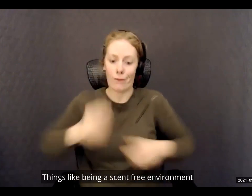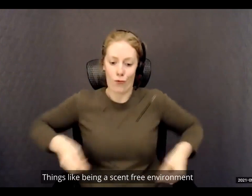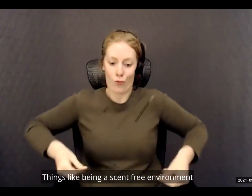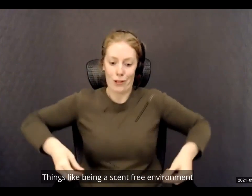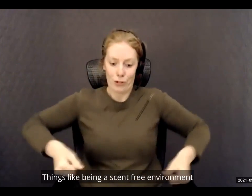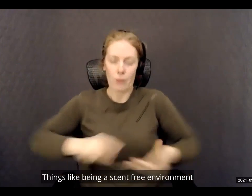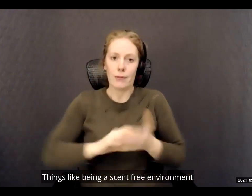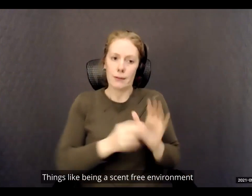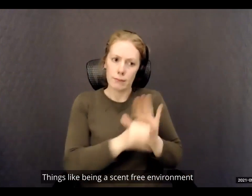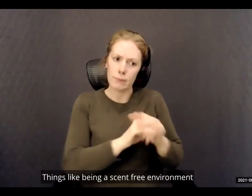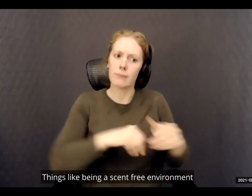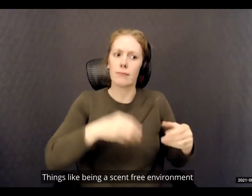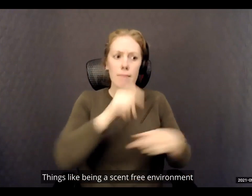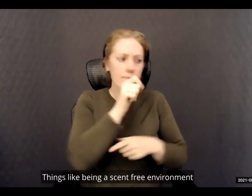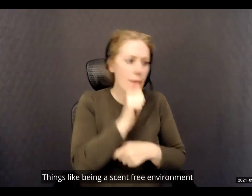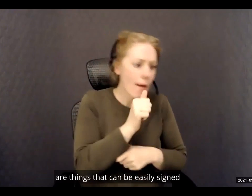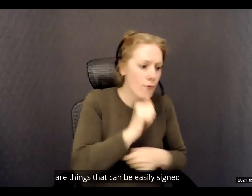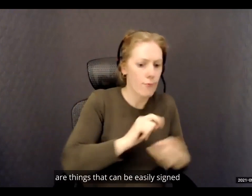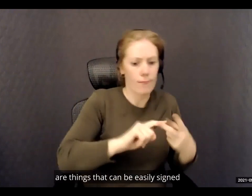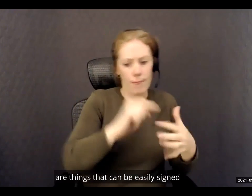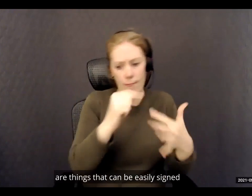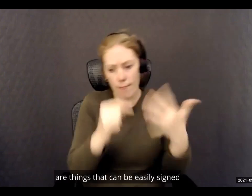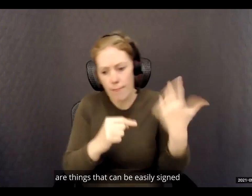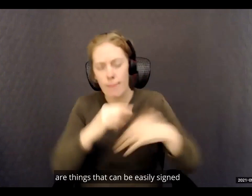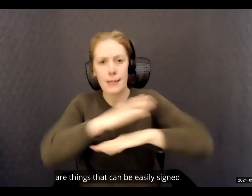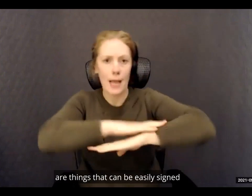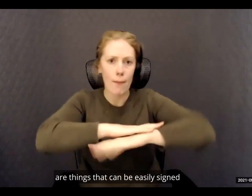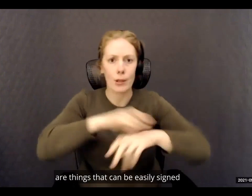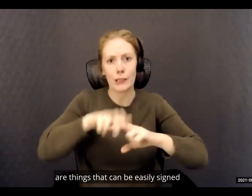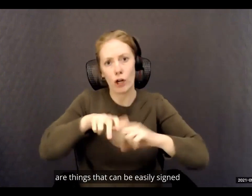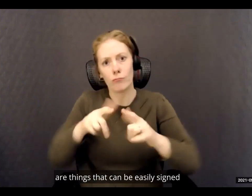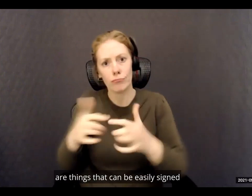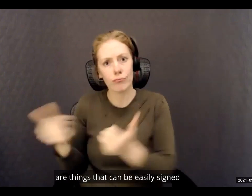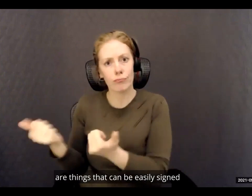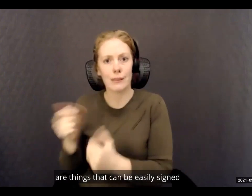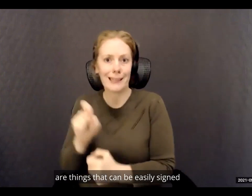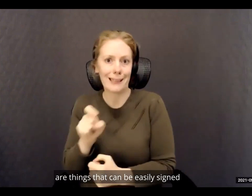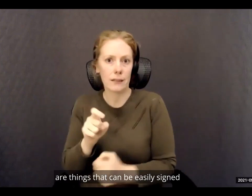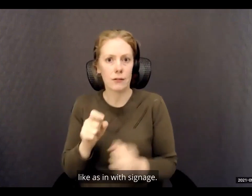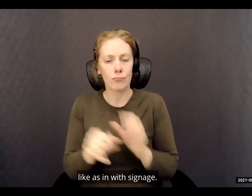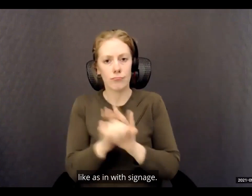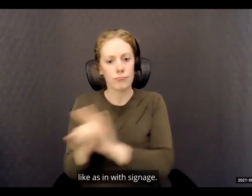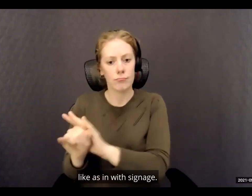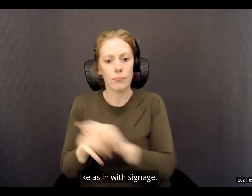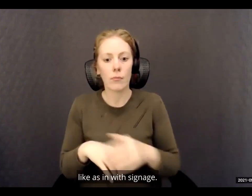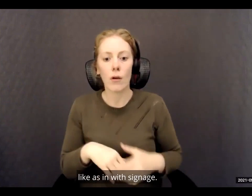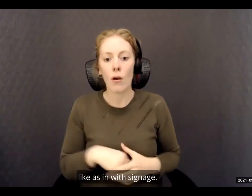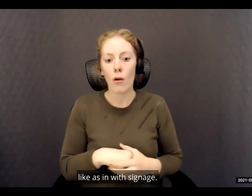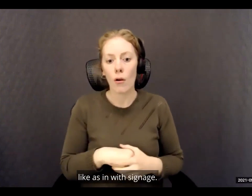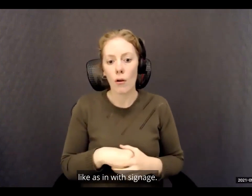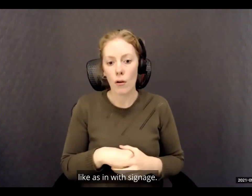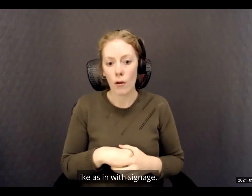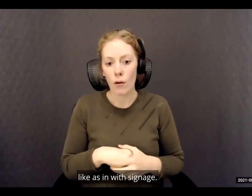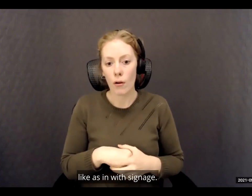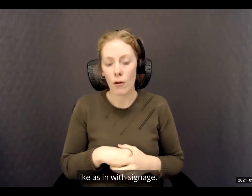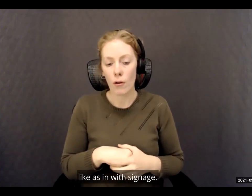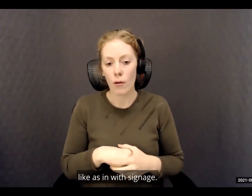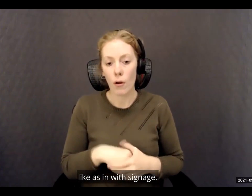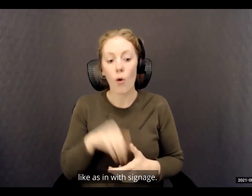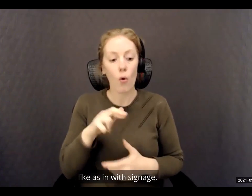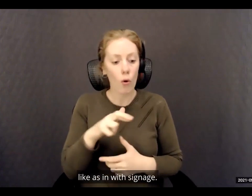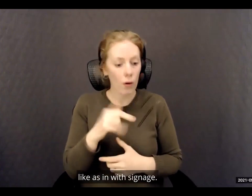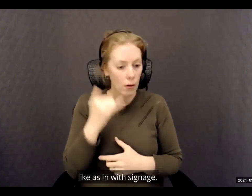Things like being a scent-free environment are things that can be easily signed, like as in with